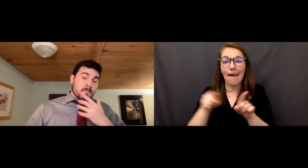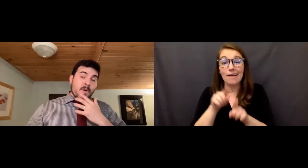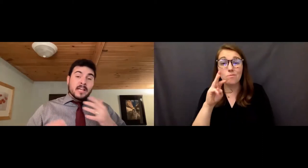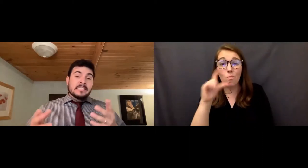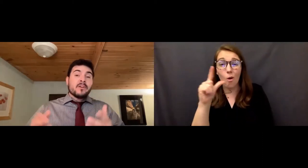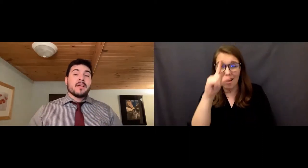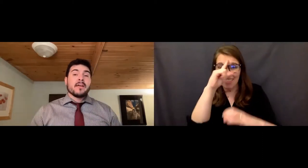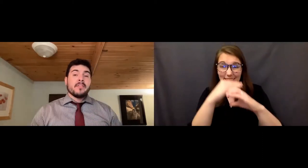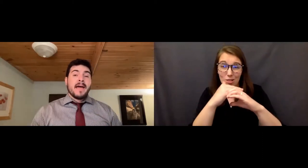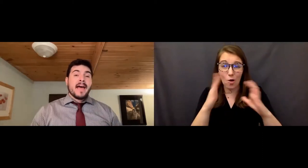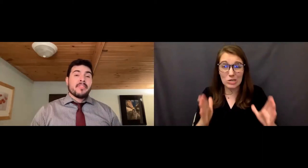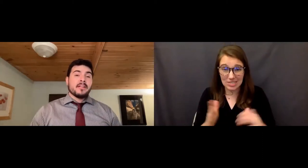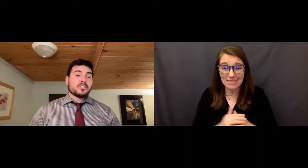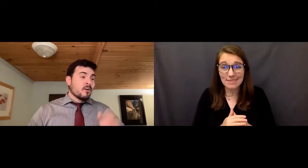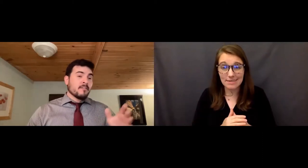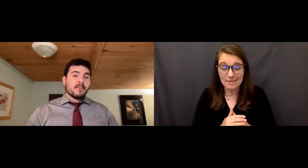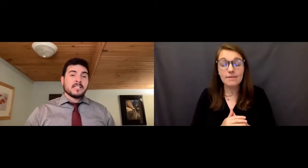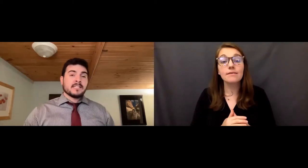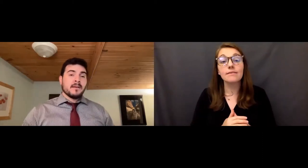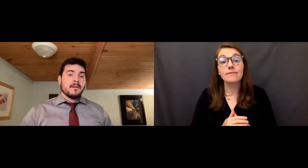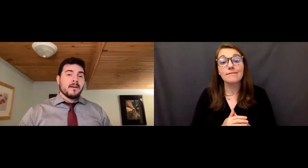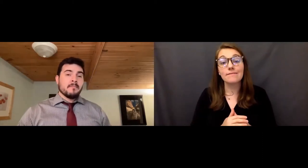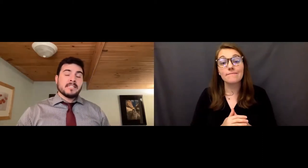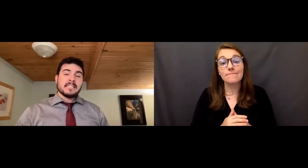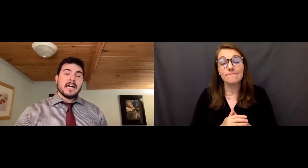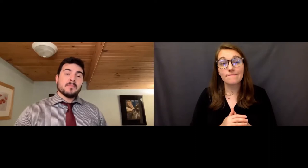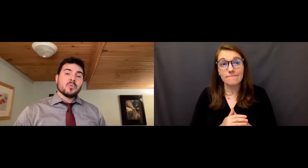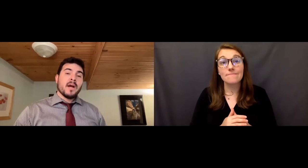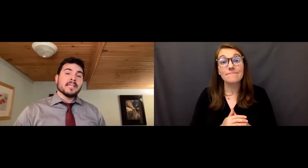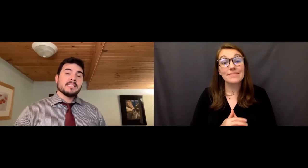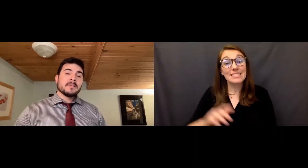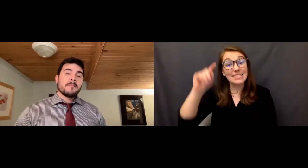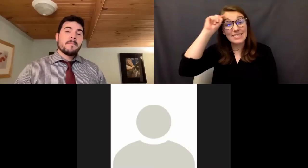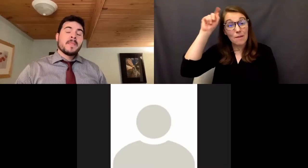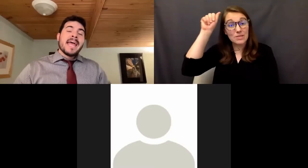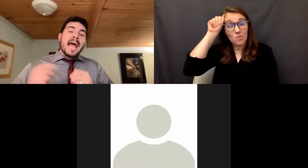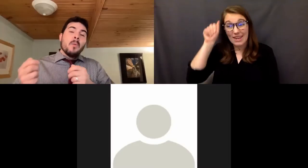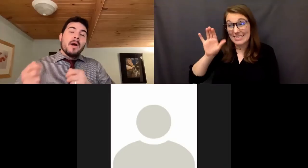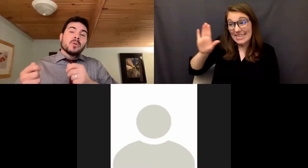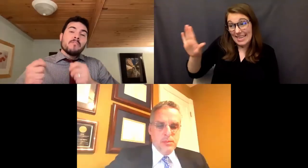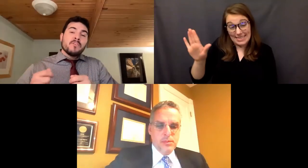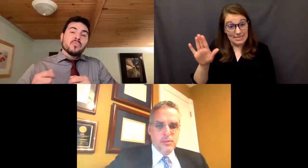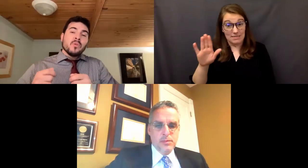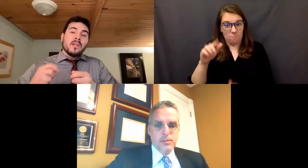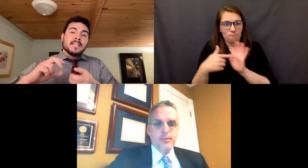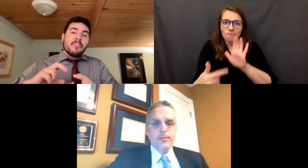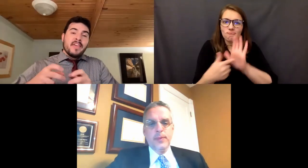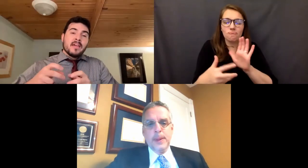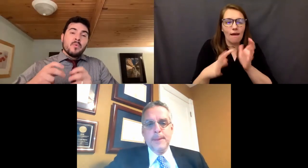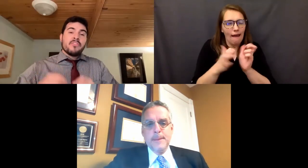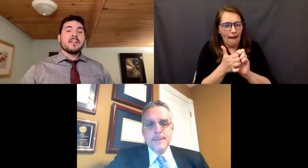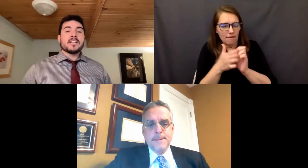And furthermore, considering the path charted for us by St. Thomas Aquinas, how might a refusal